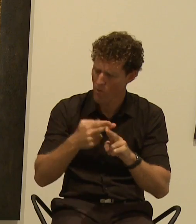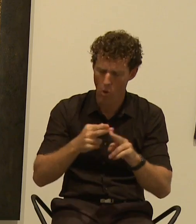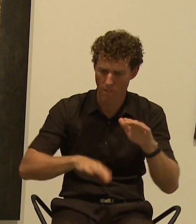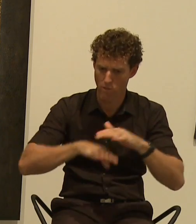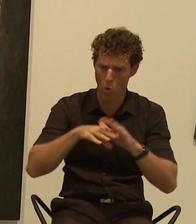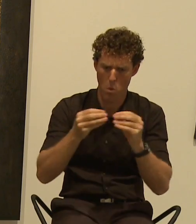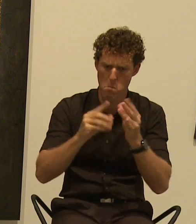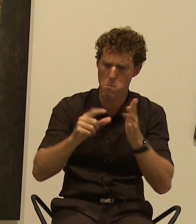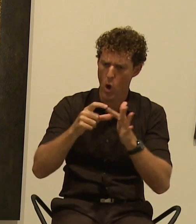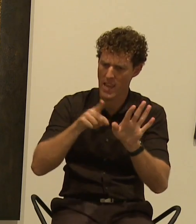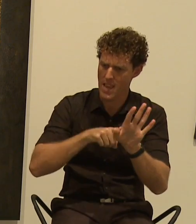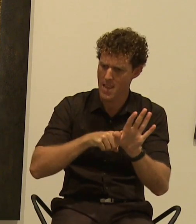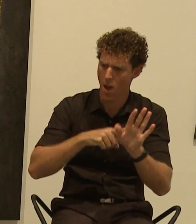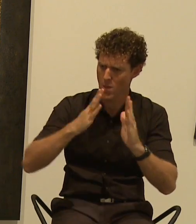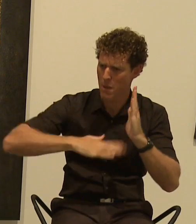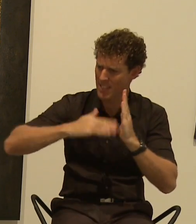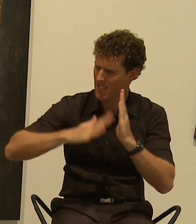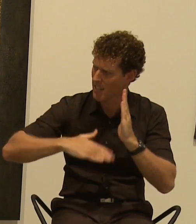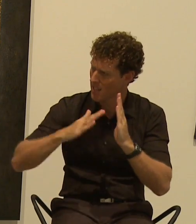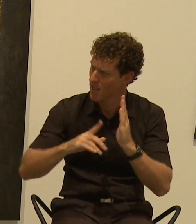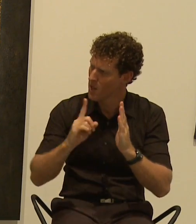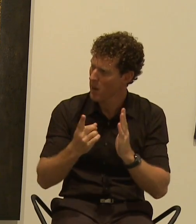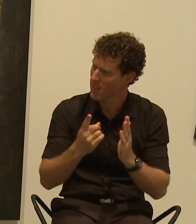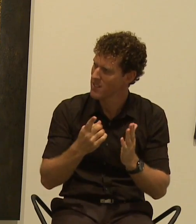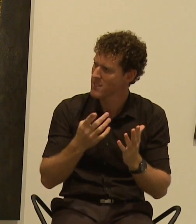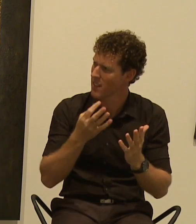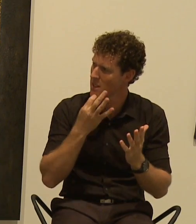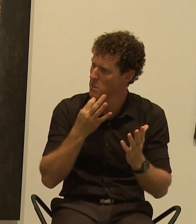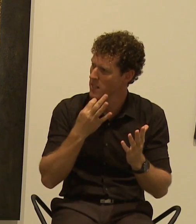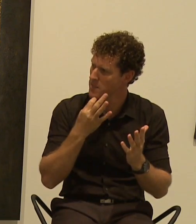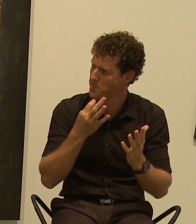painting, but the kind of